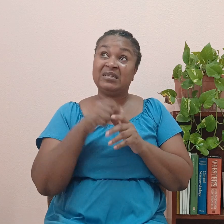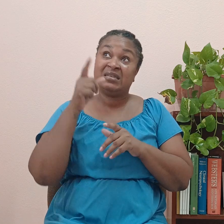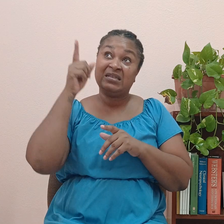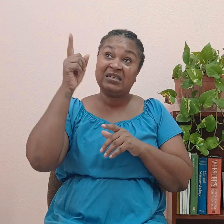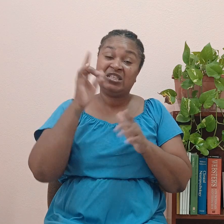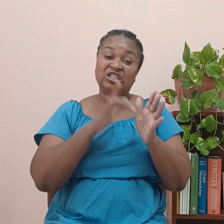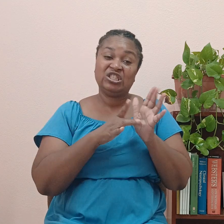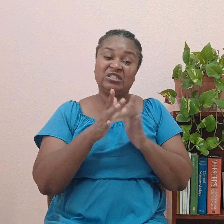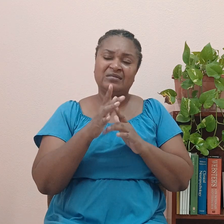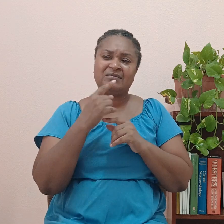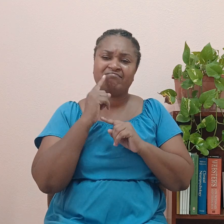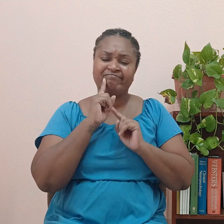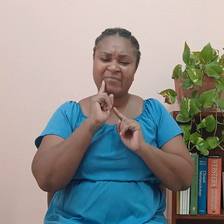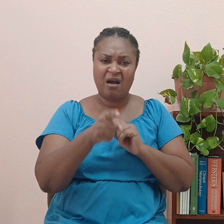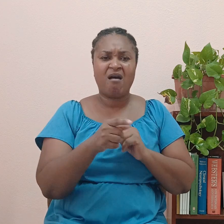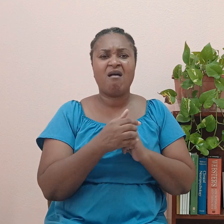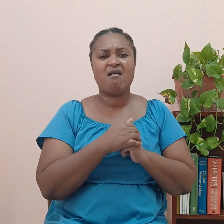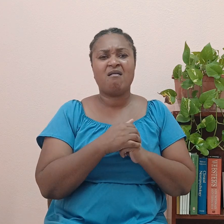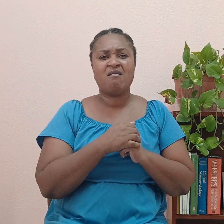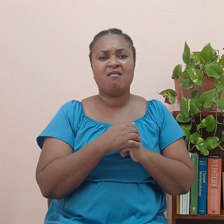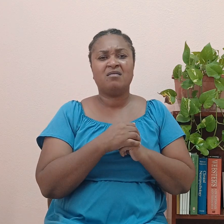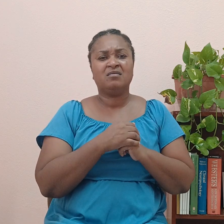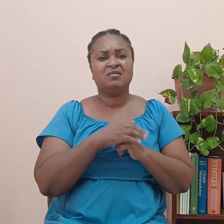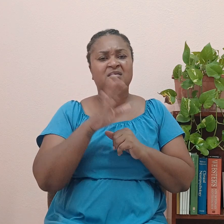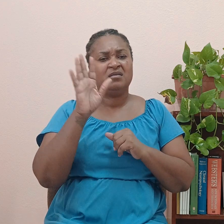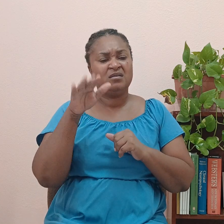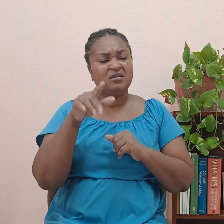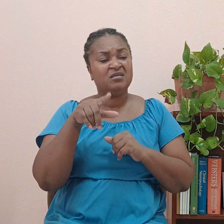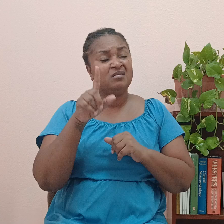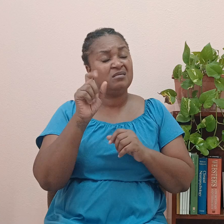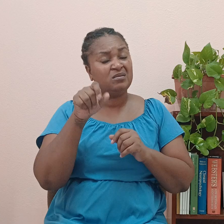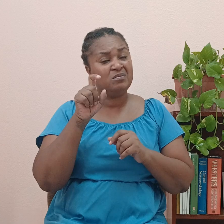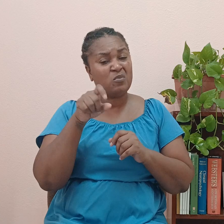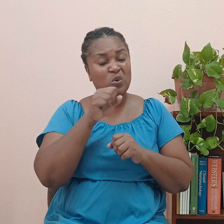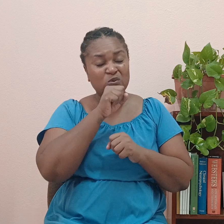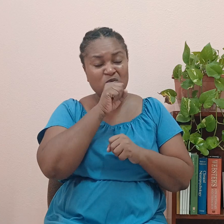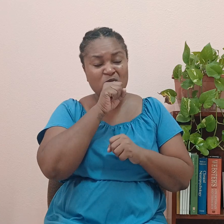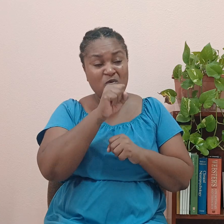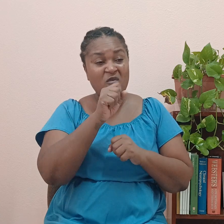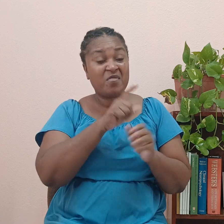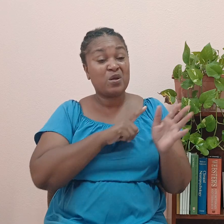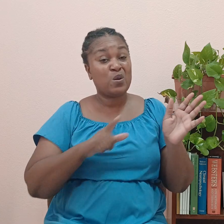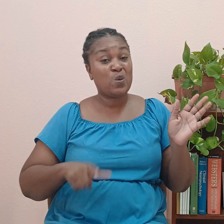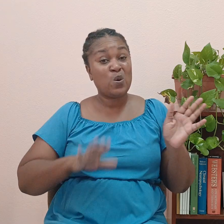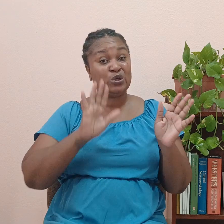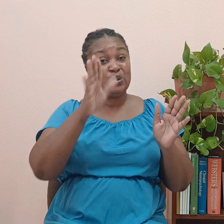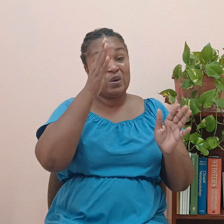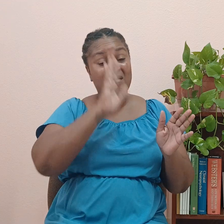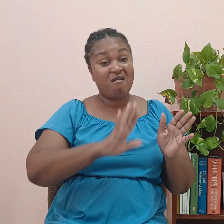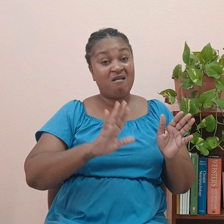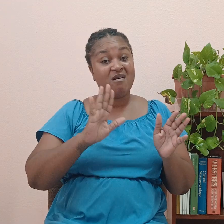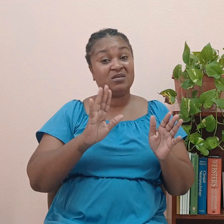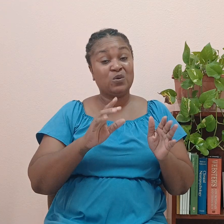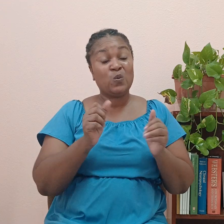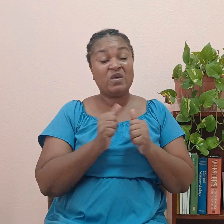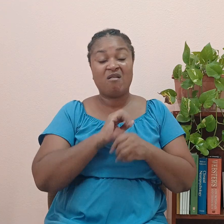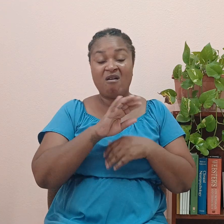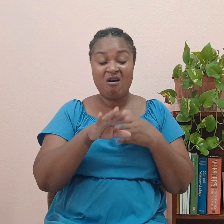answered, love the Lord your God with all your heart and with all